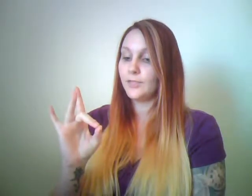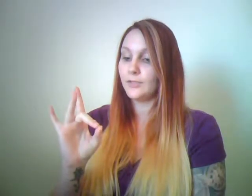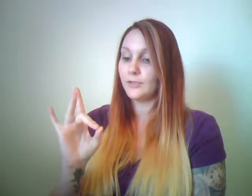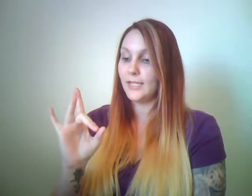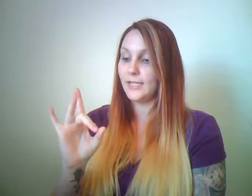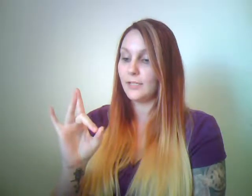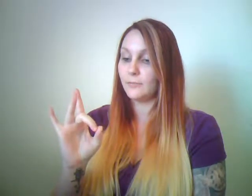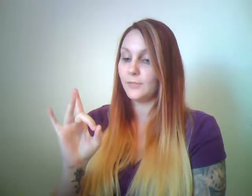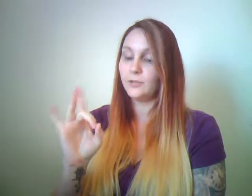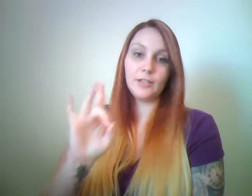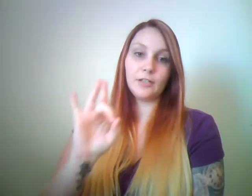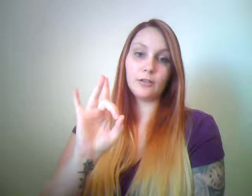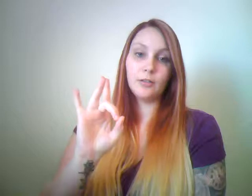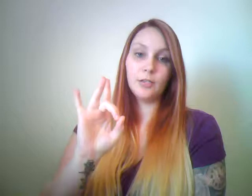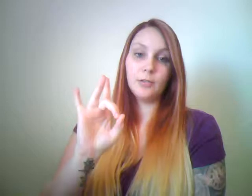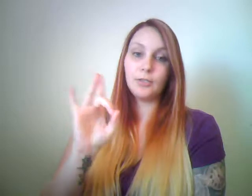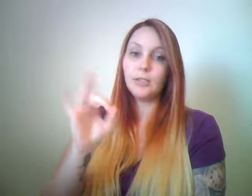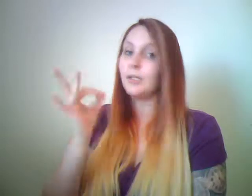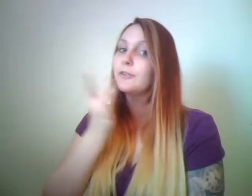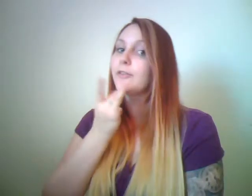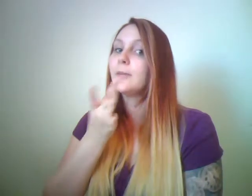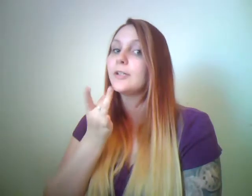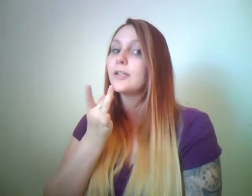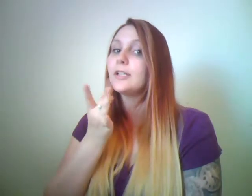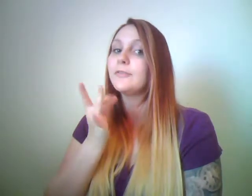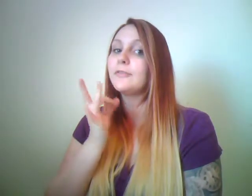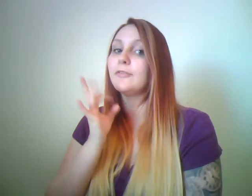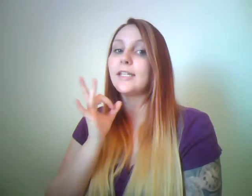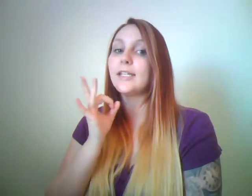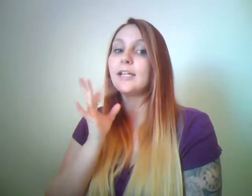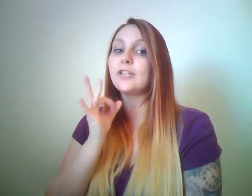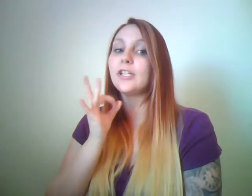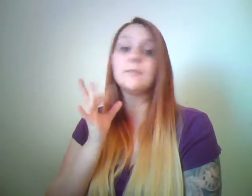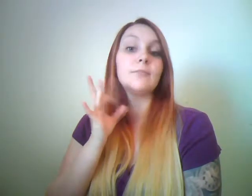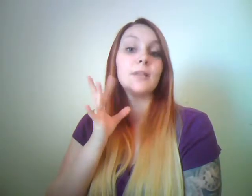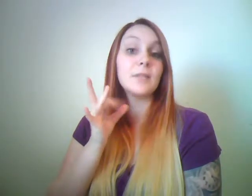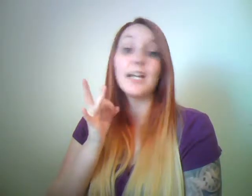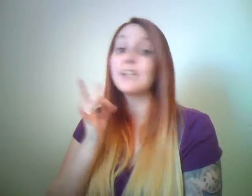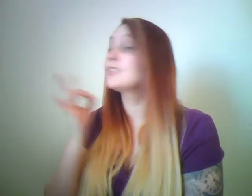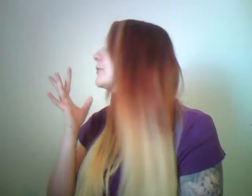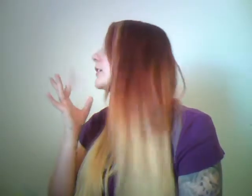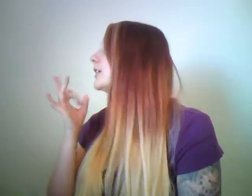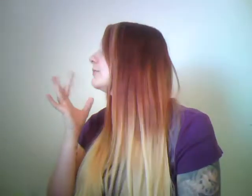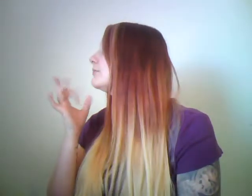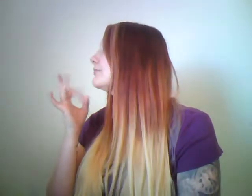You're taking your middle finger, putting it on your thumb, and you're kind of flicking at your chin. I'm not actually flicking it.